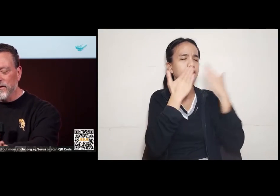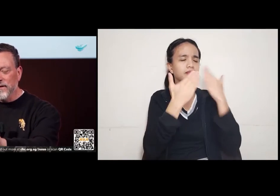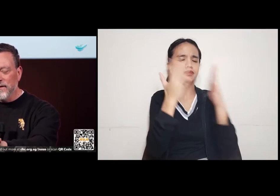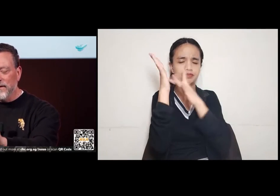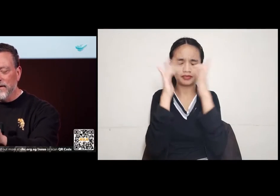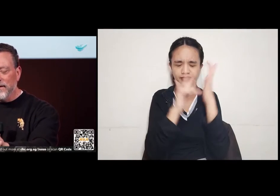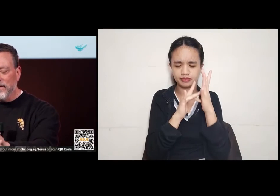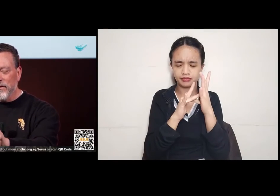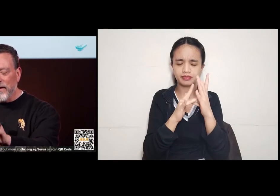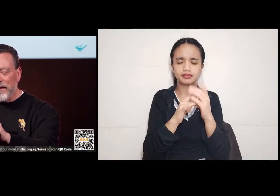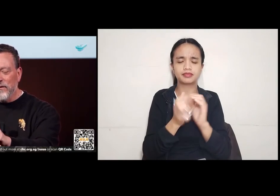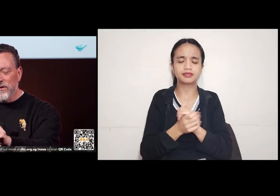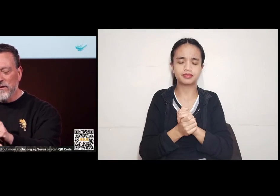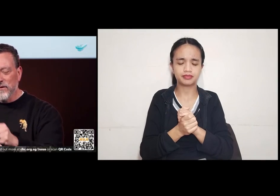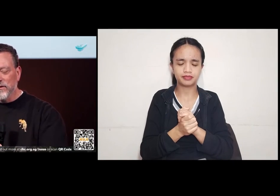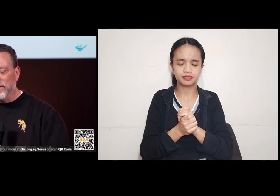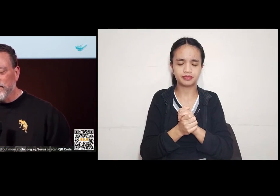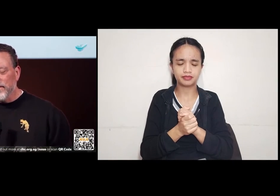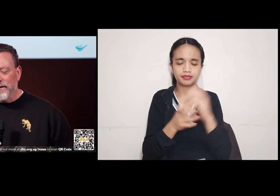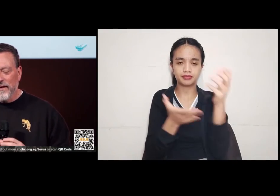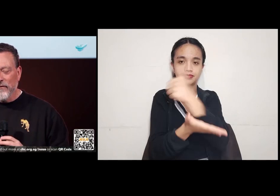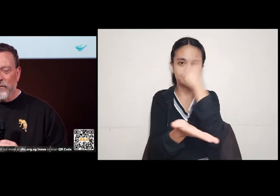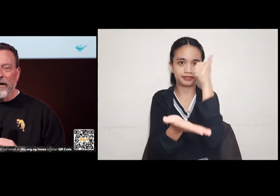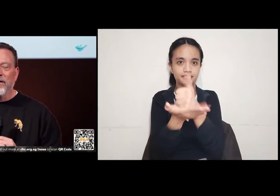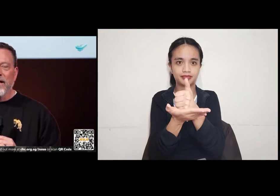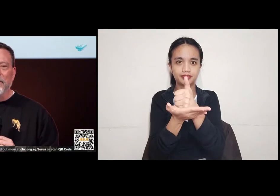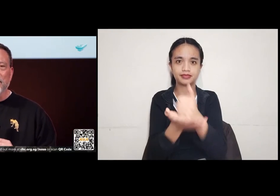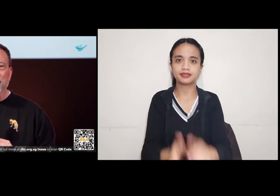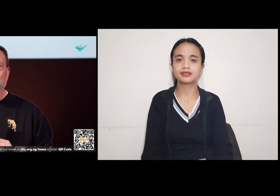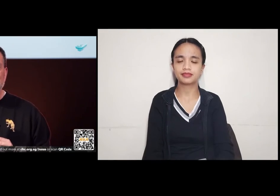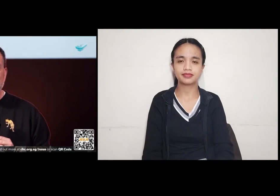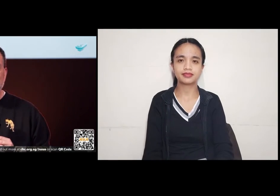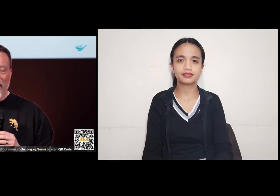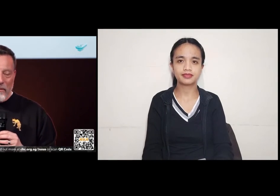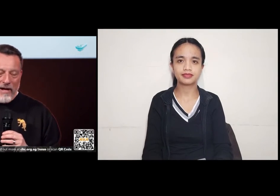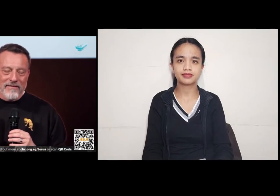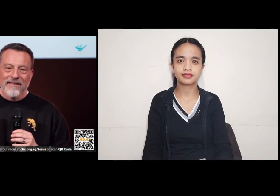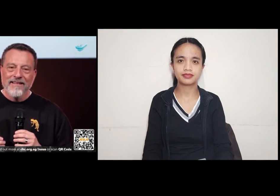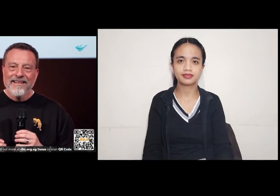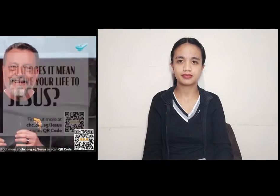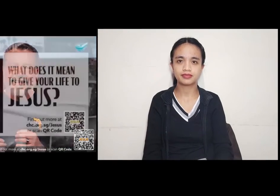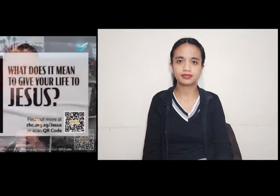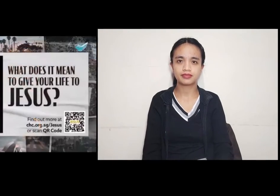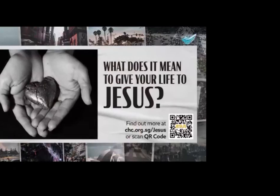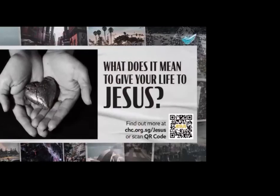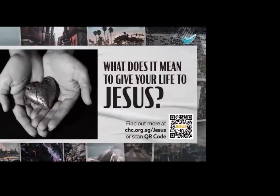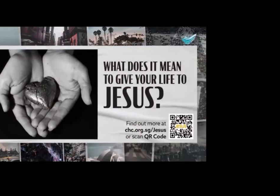crisis. We thank you, Jesus, and we pray in your name. Amen.